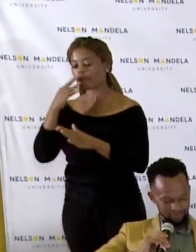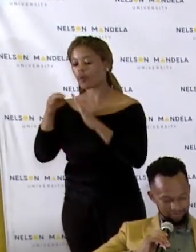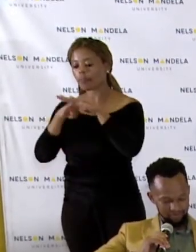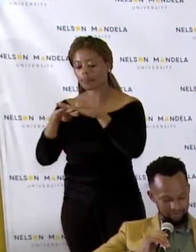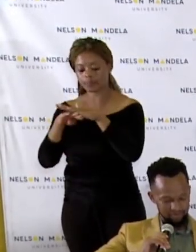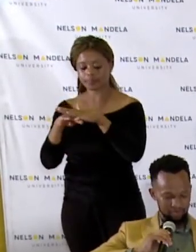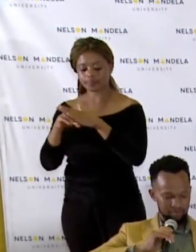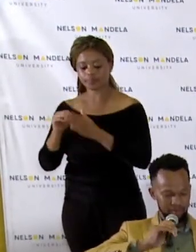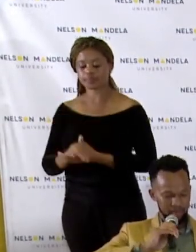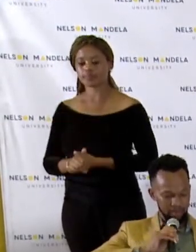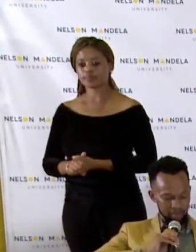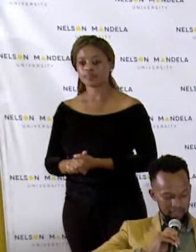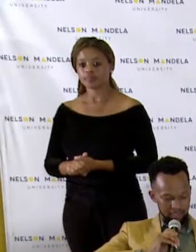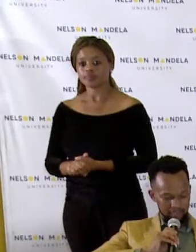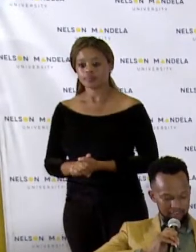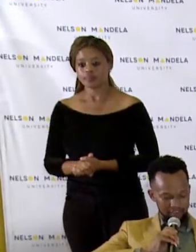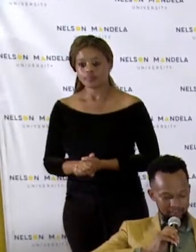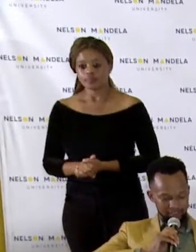basics overall.